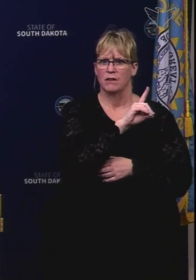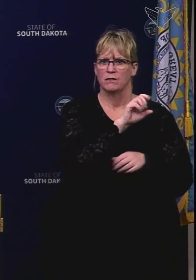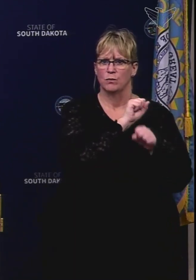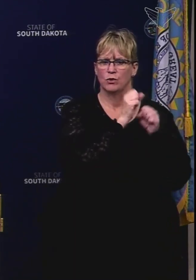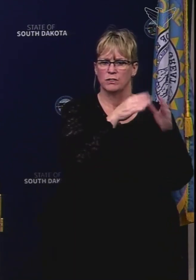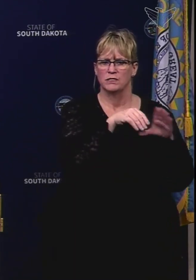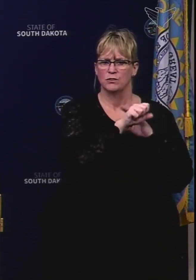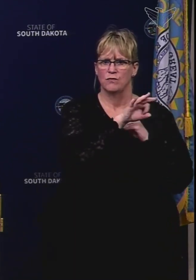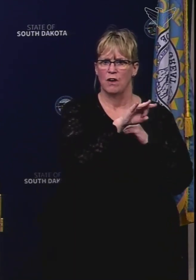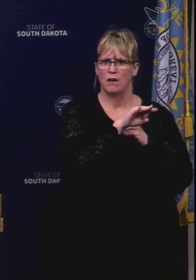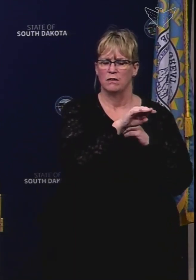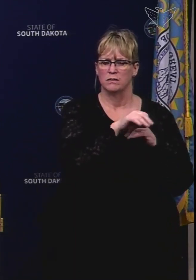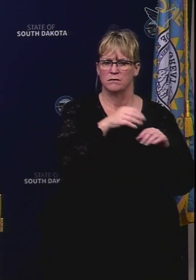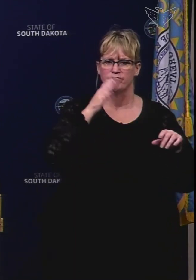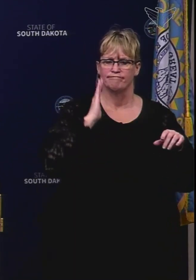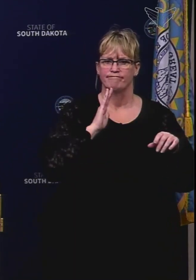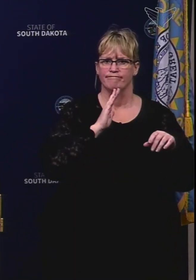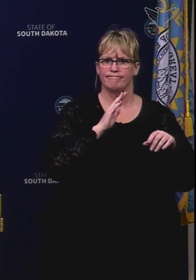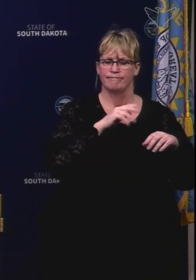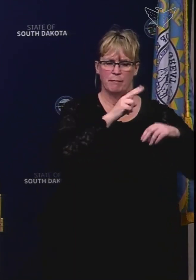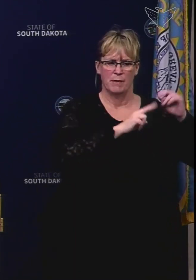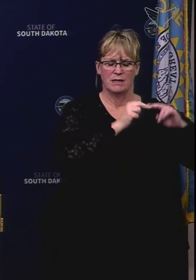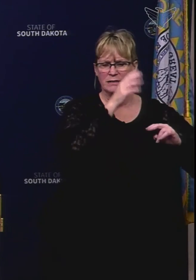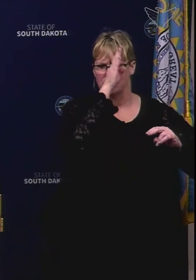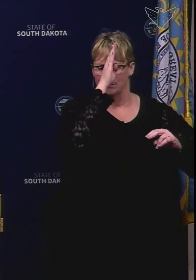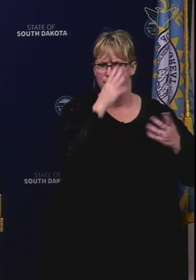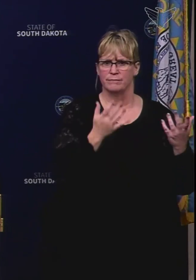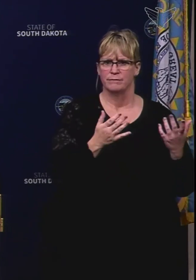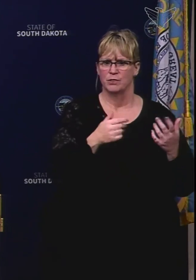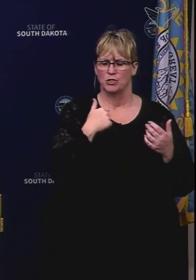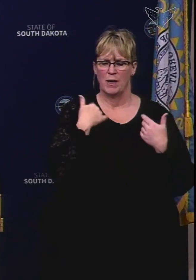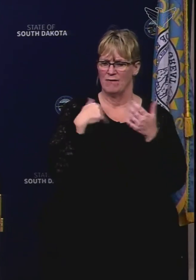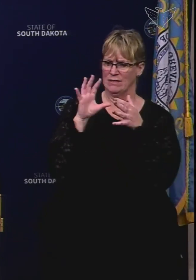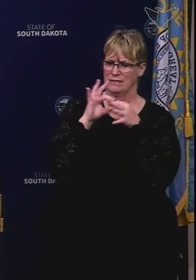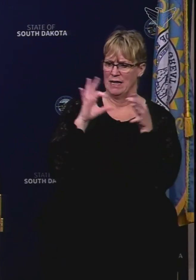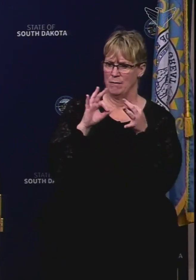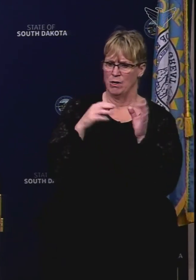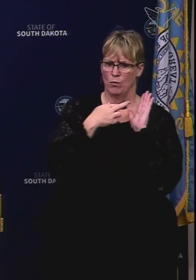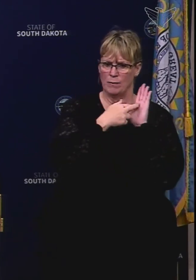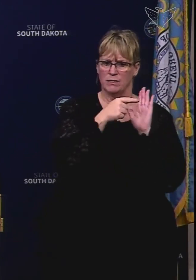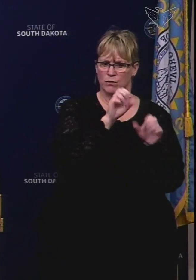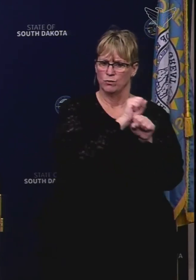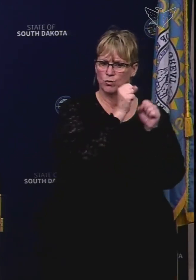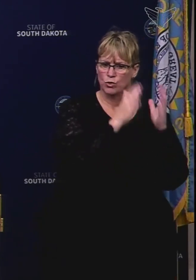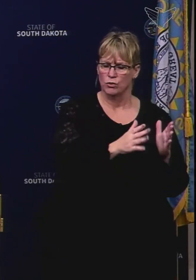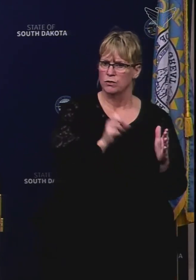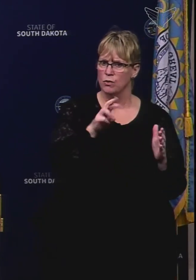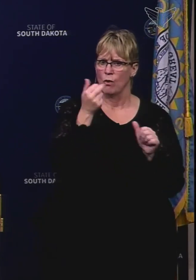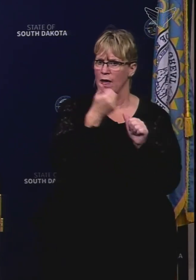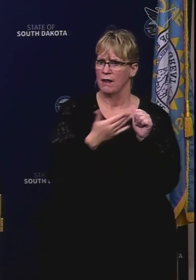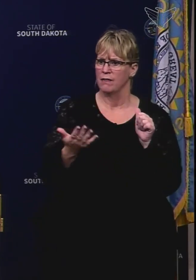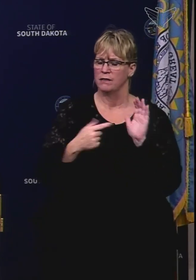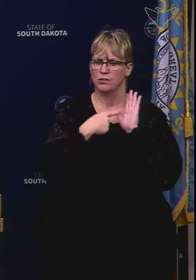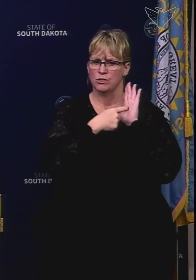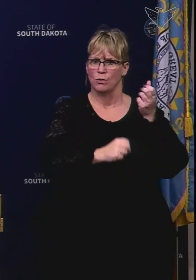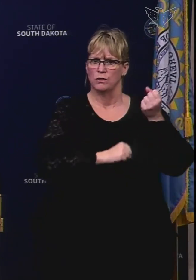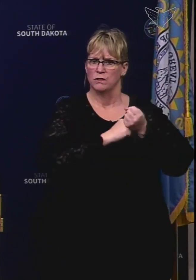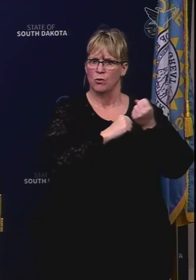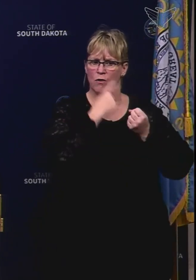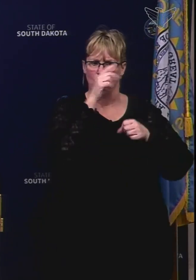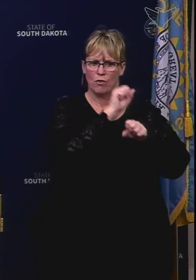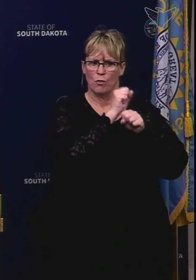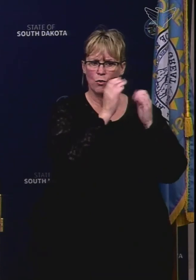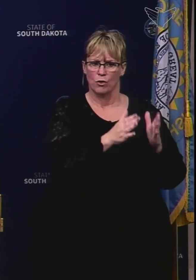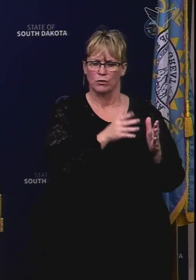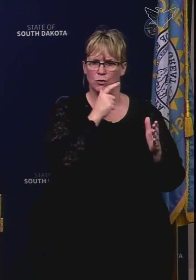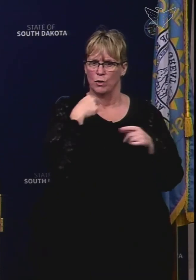you plan any statement on their behalf or anything to show support for the workers there who